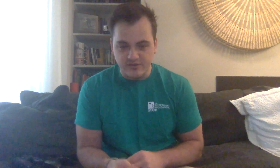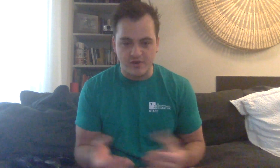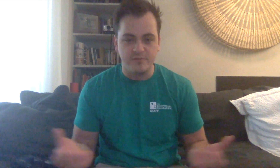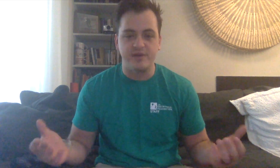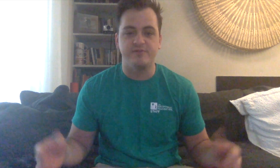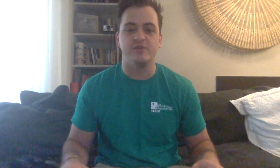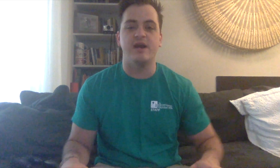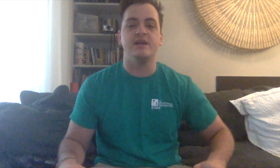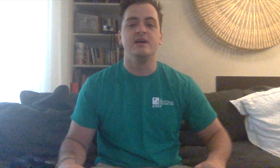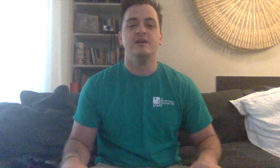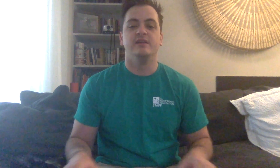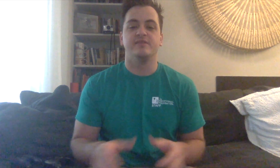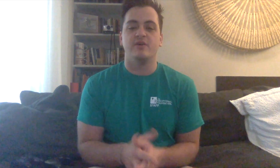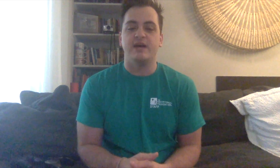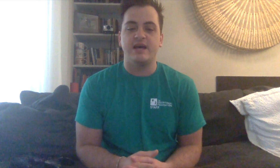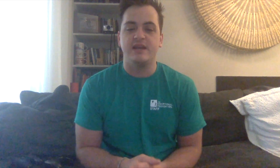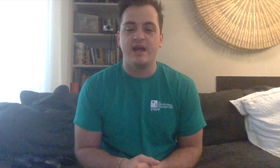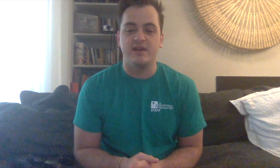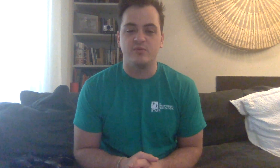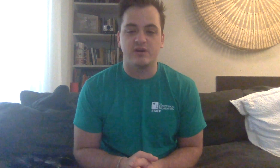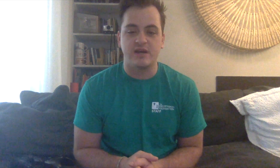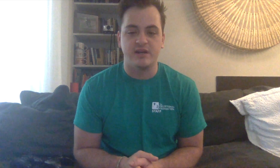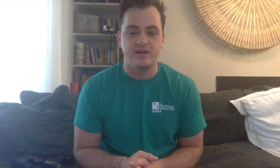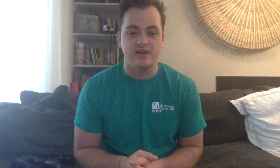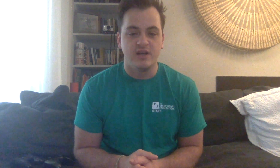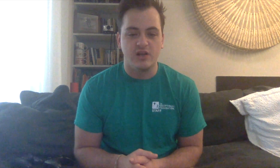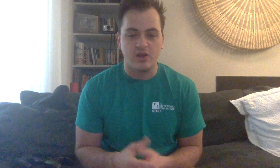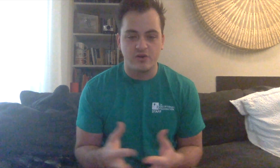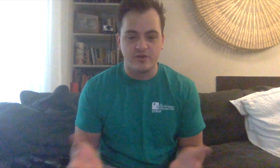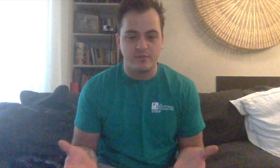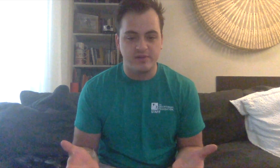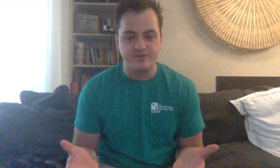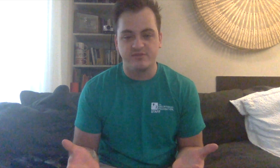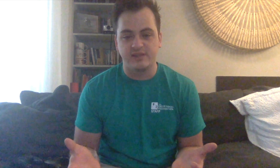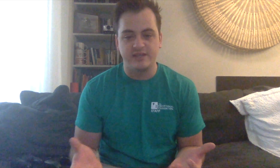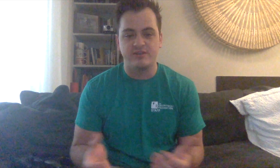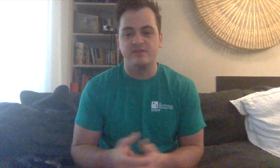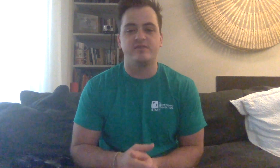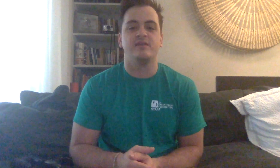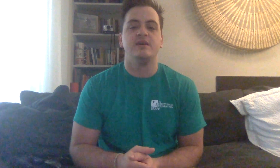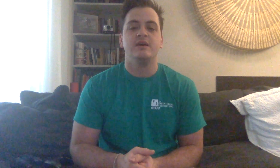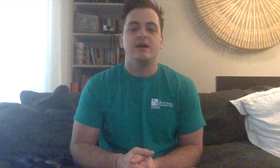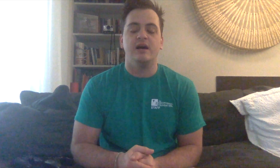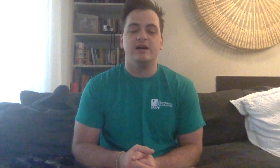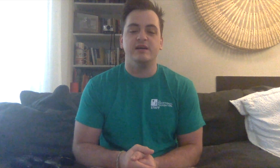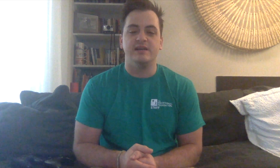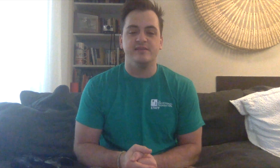So if you're ready, let's go ahead and we're going to learn the Pledge of Allegiance in